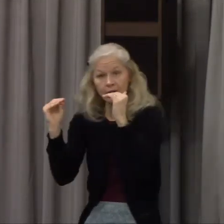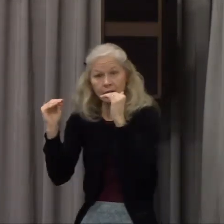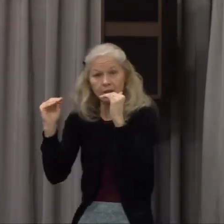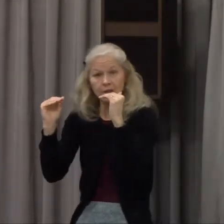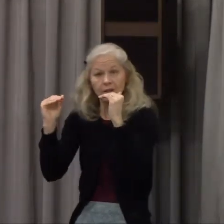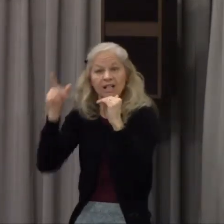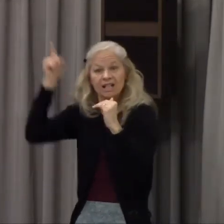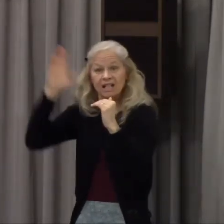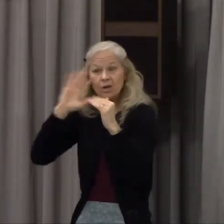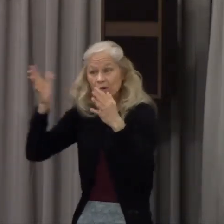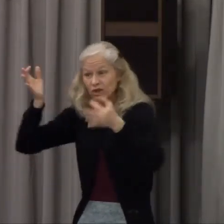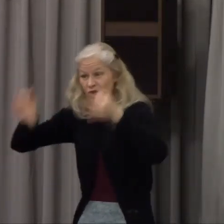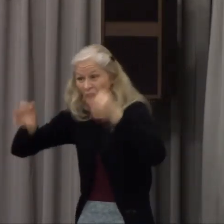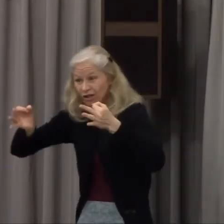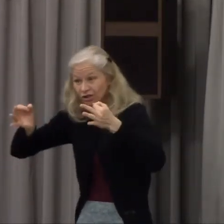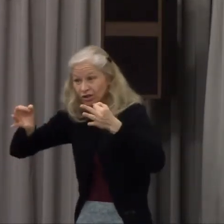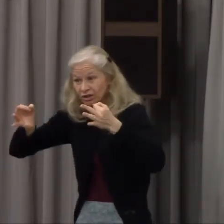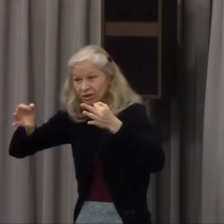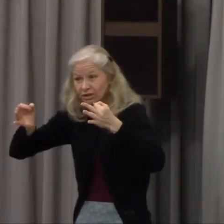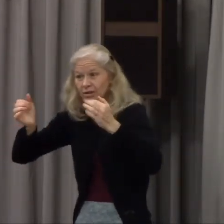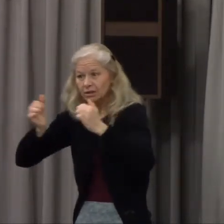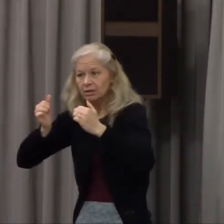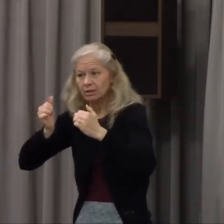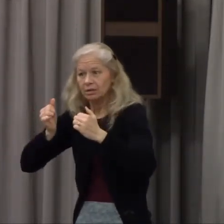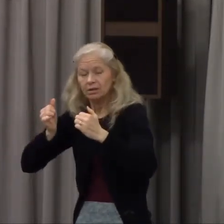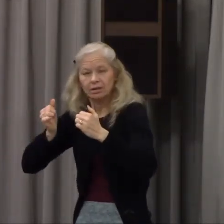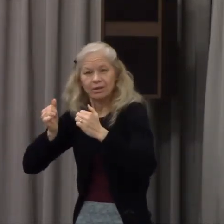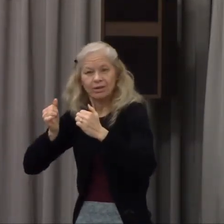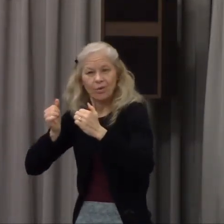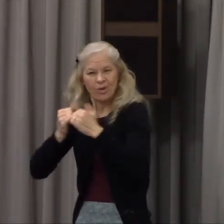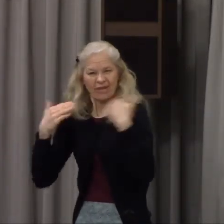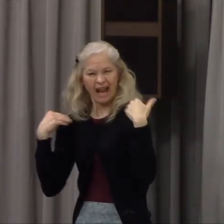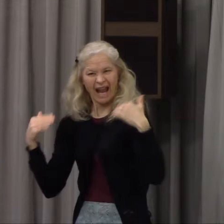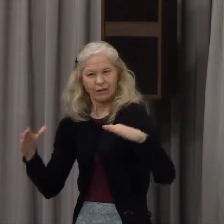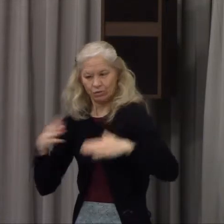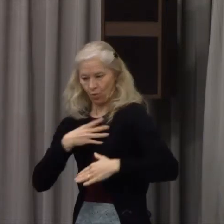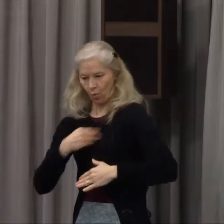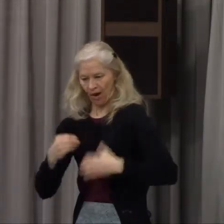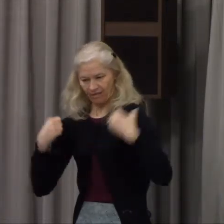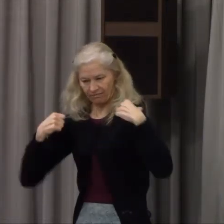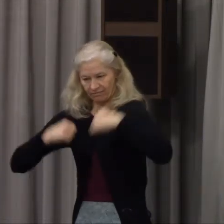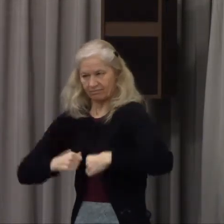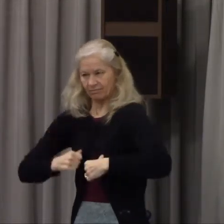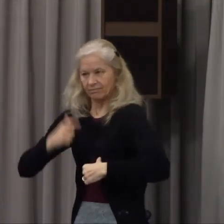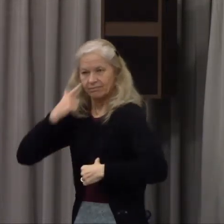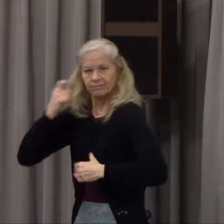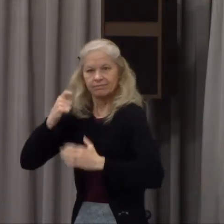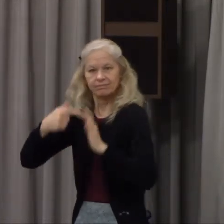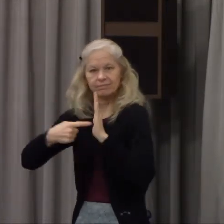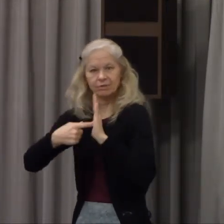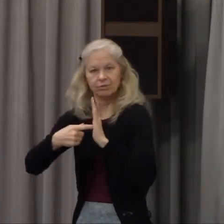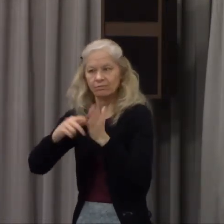What an amazing thought to ponder. You see, that's kind of the bitter side. I think about this in closing